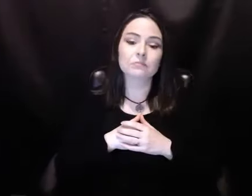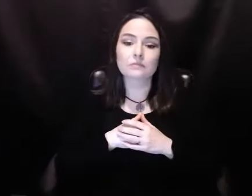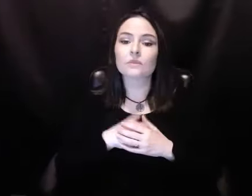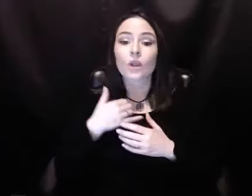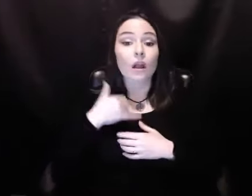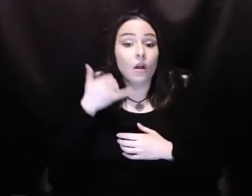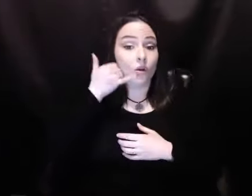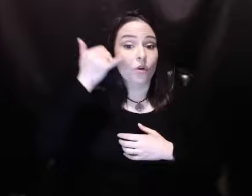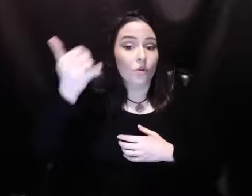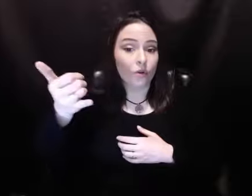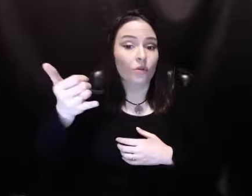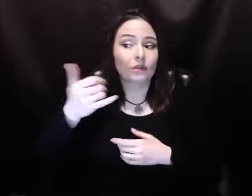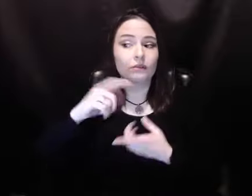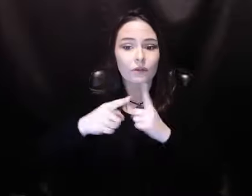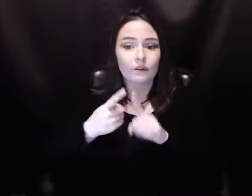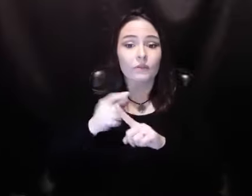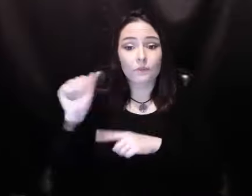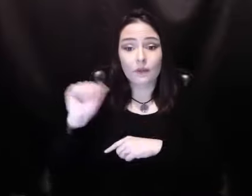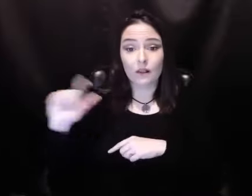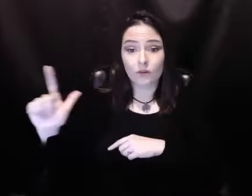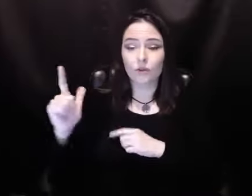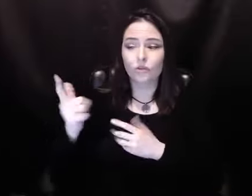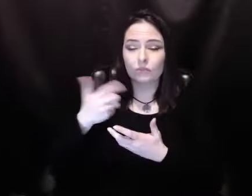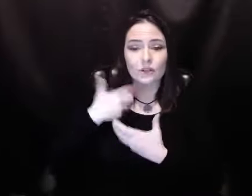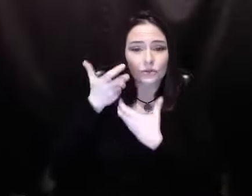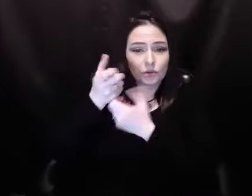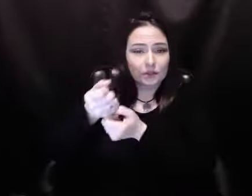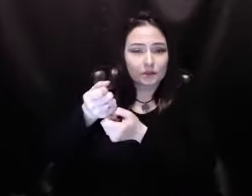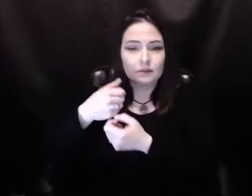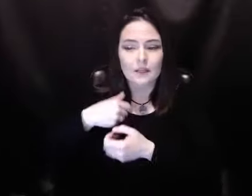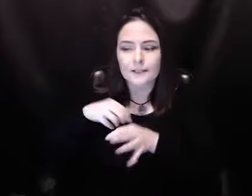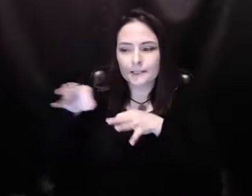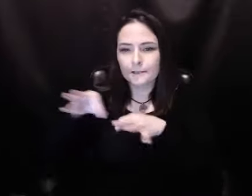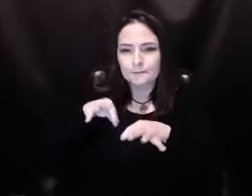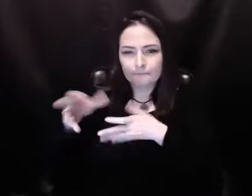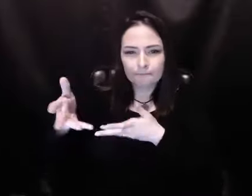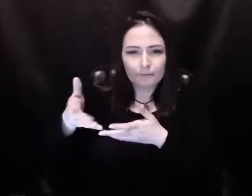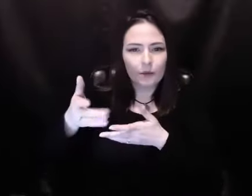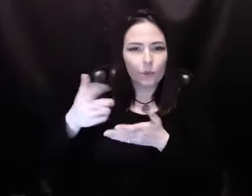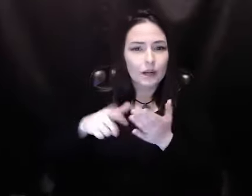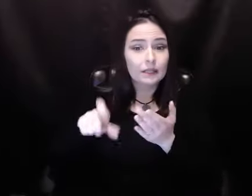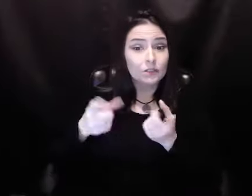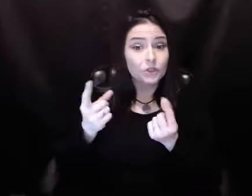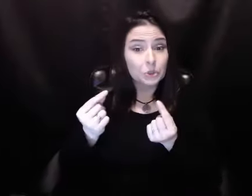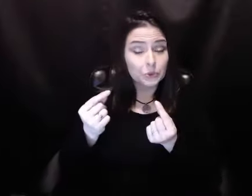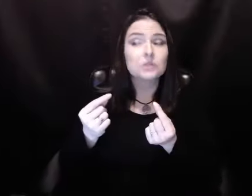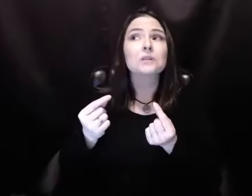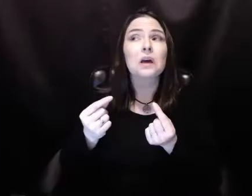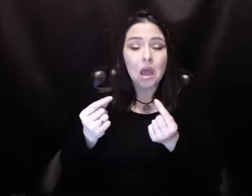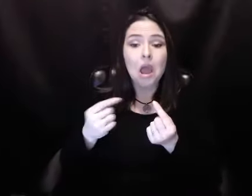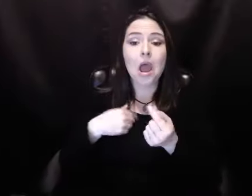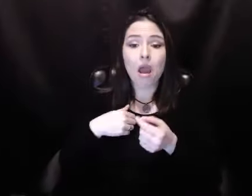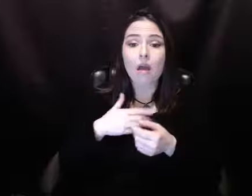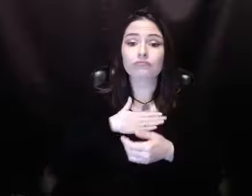I think, no way, I'll never be able to do that, and then start with the could list. Question